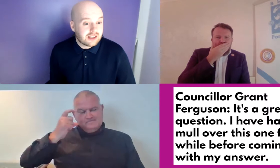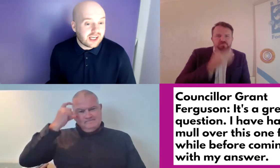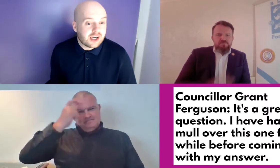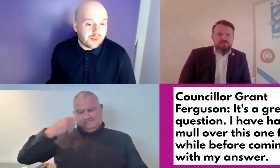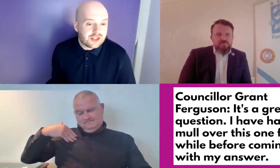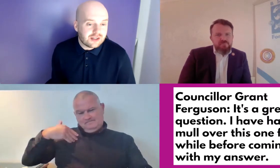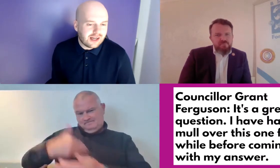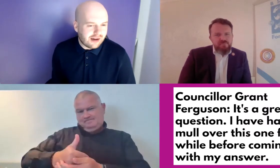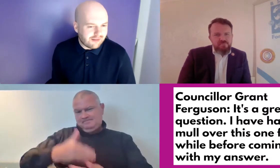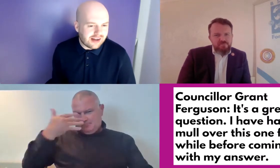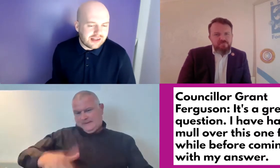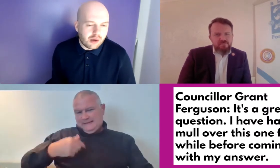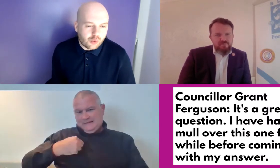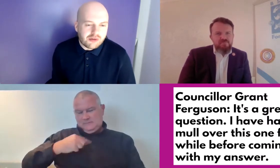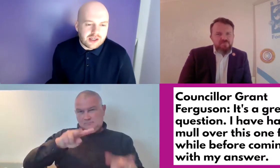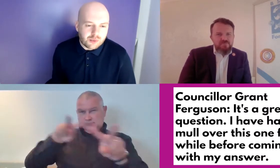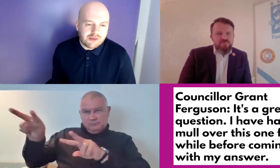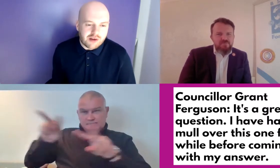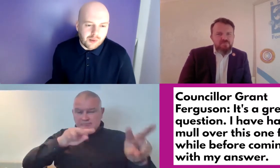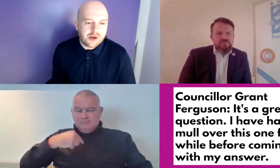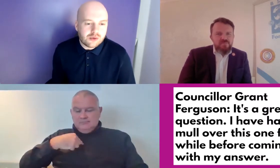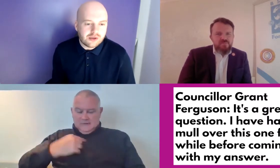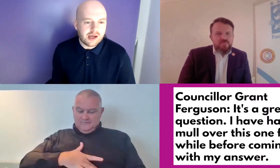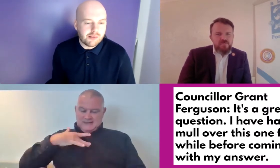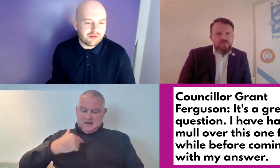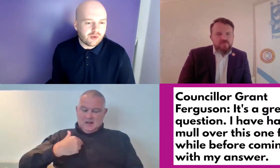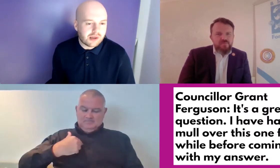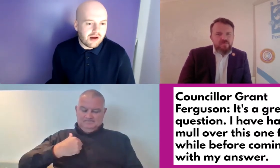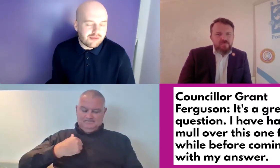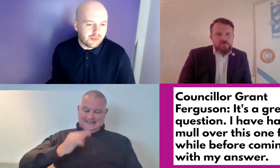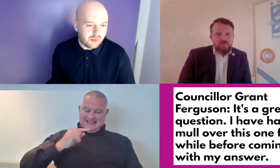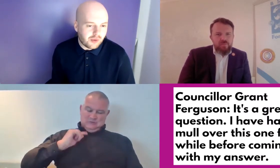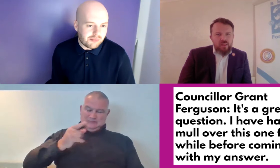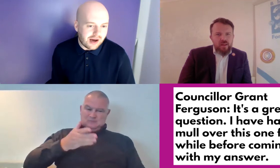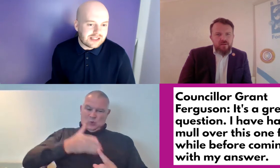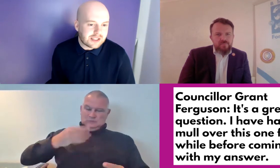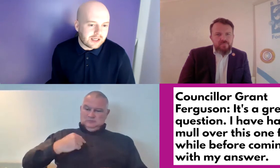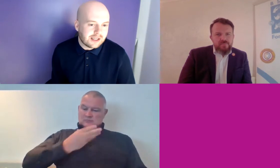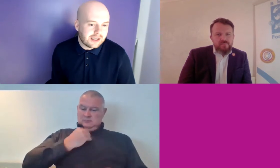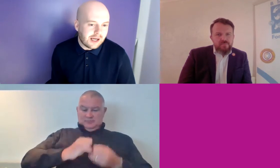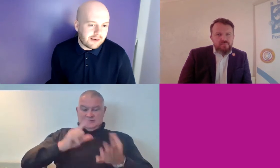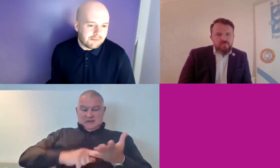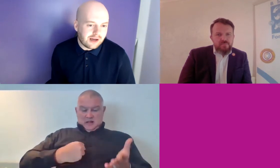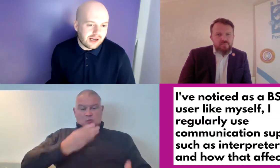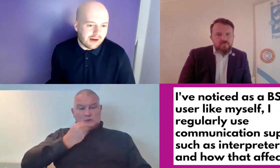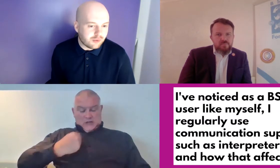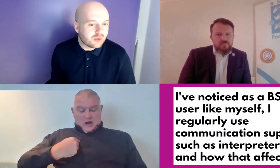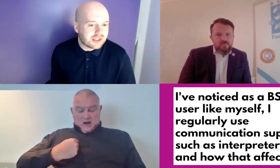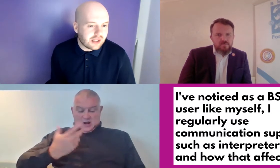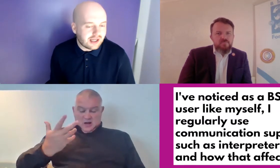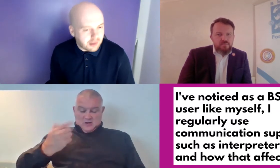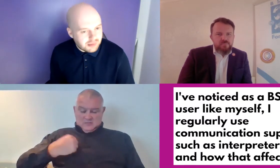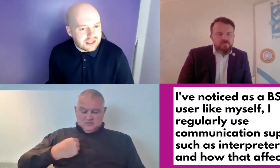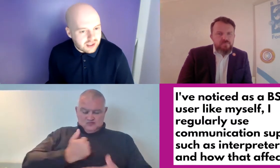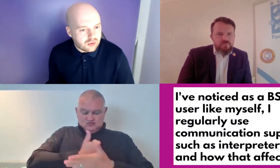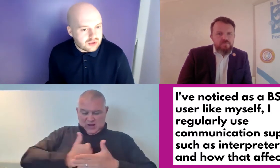It's a great question. I've had to mull over this one for a while before coming up with my answer. I've noticed that